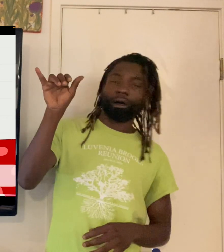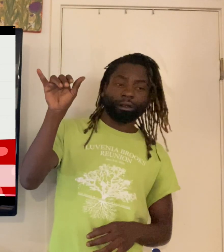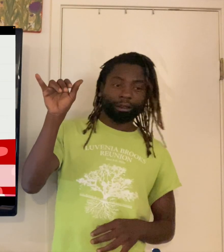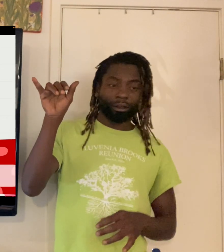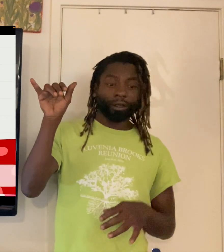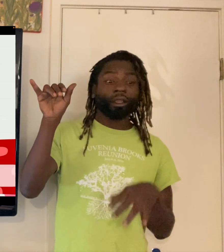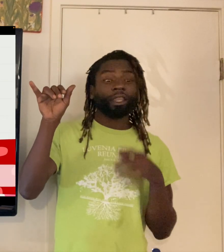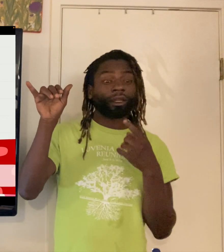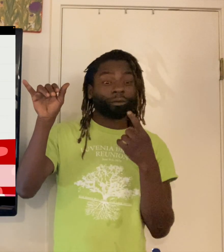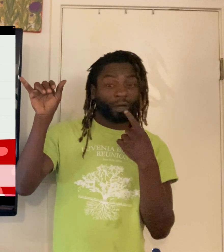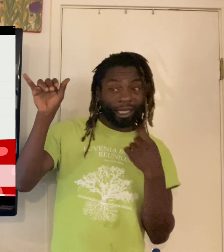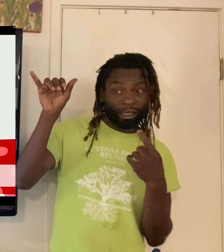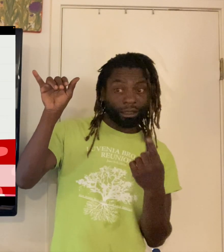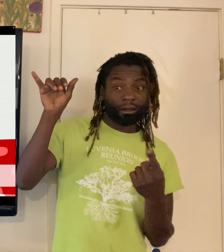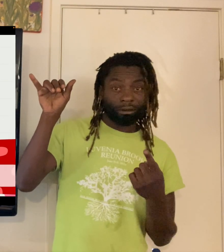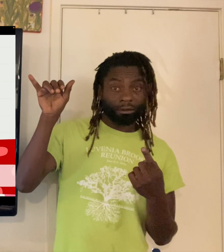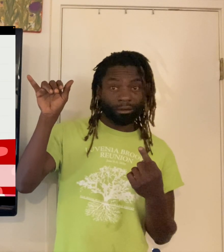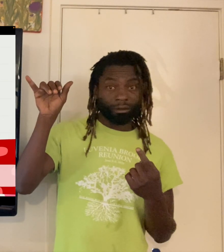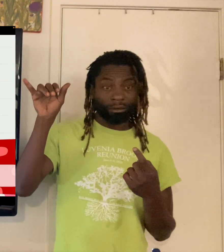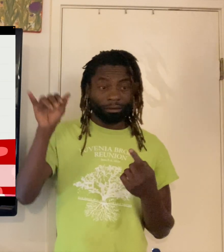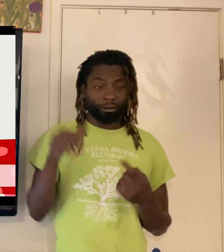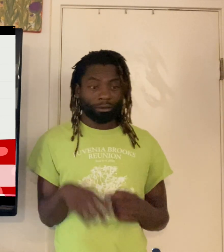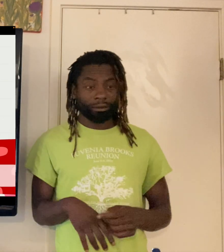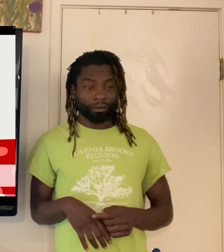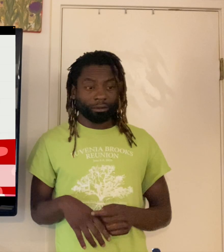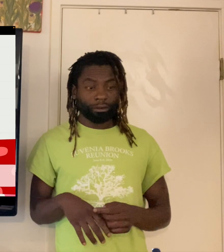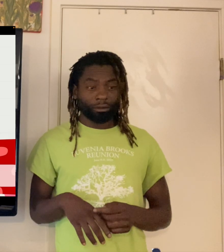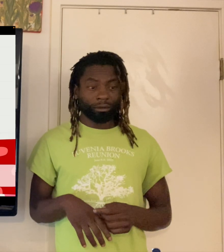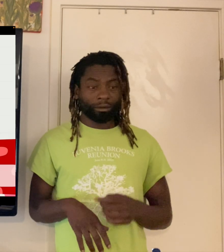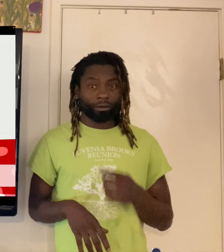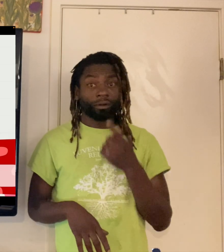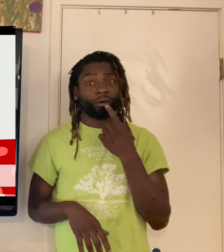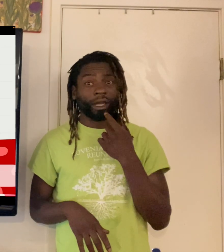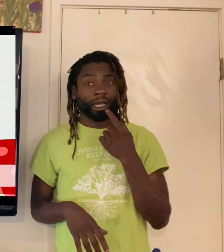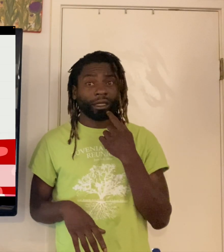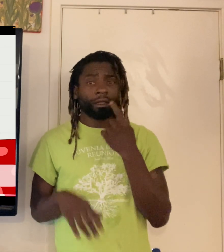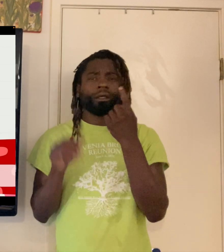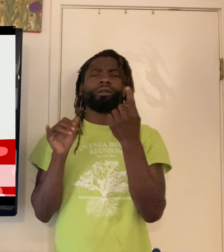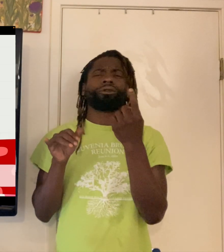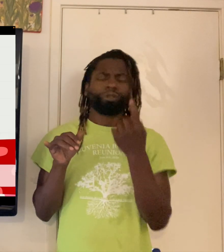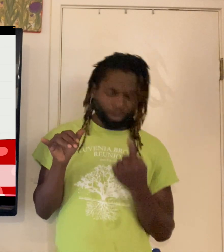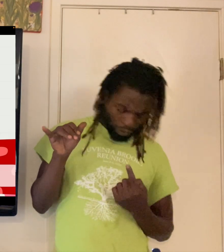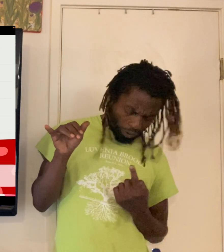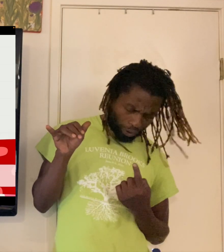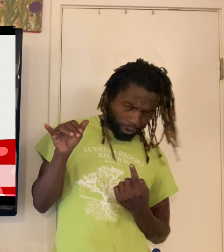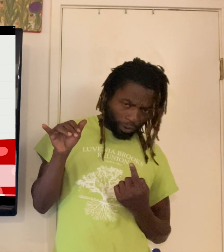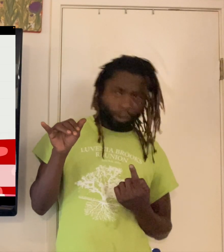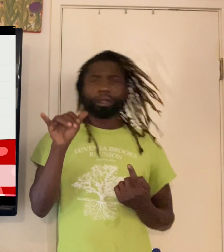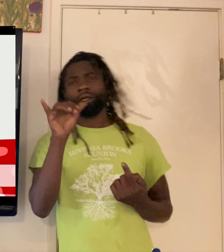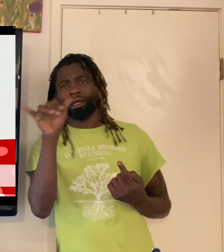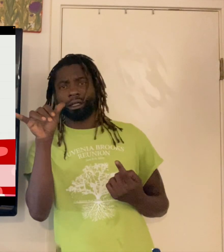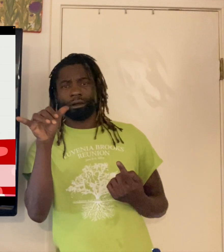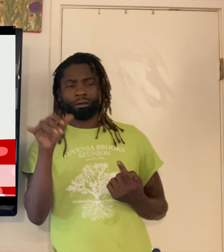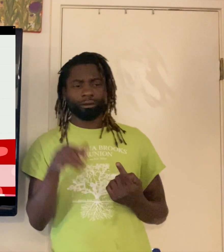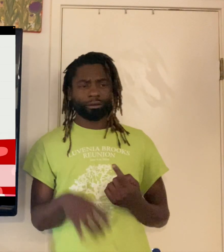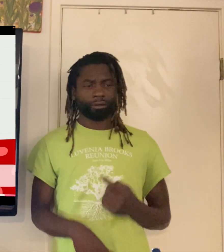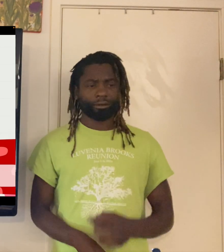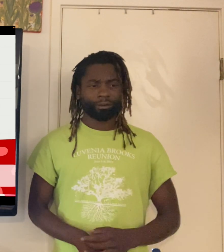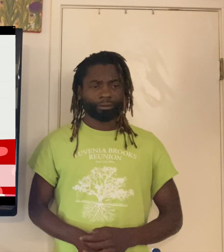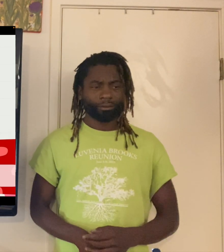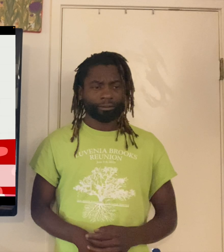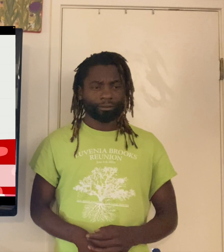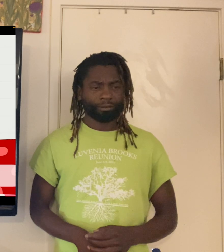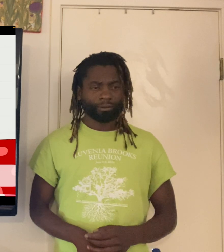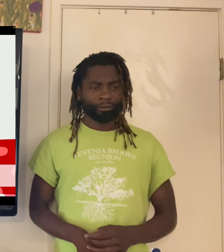is taller than red cow's hat. And the opposite is also true. Red cow's hat is shorter than yellow